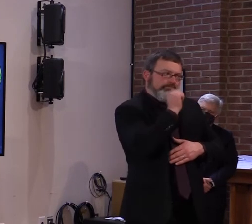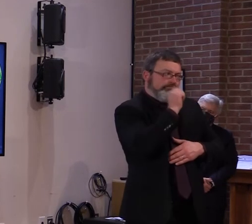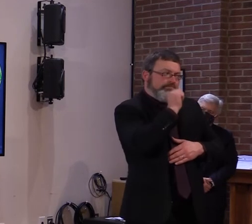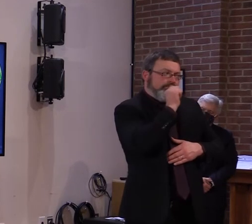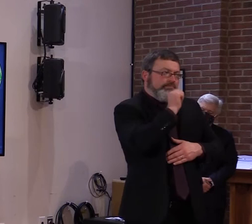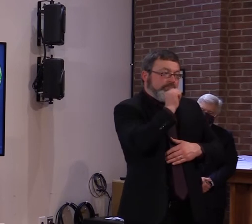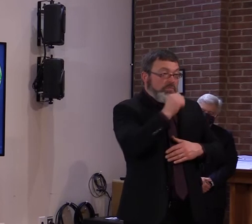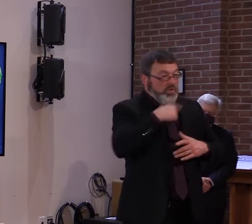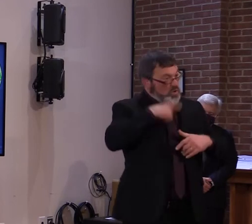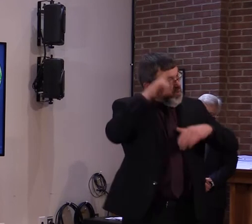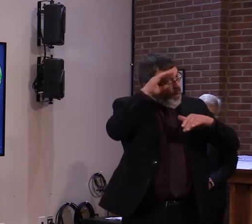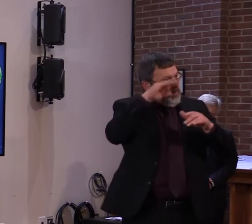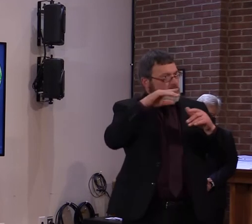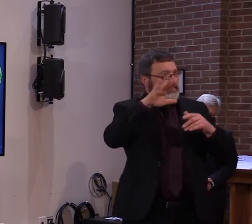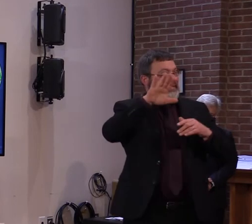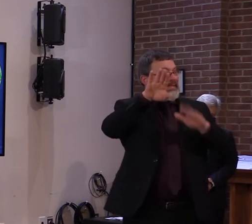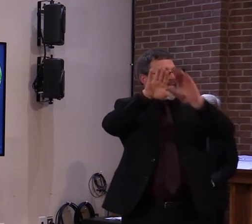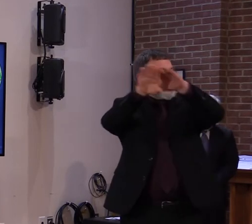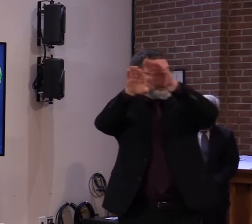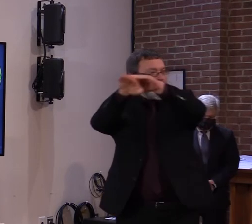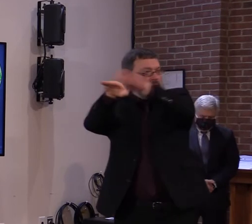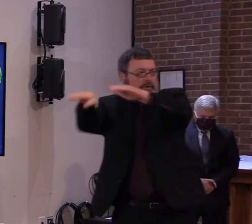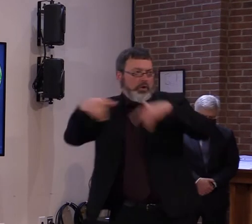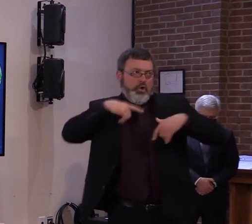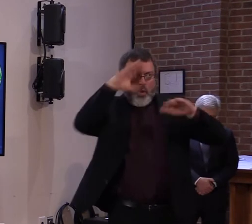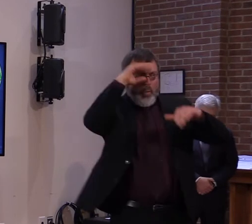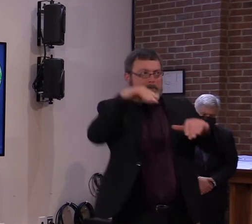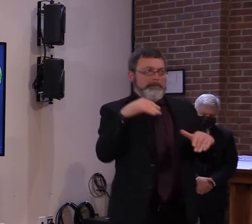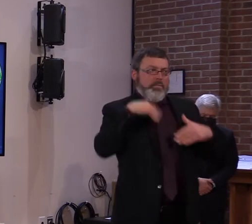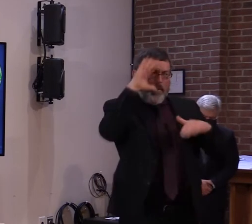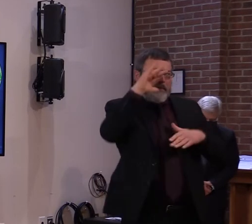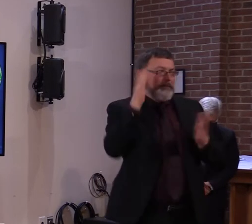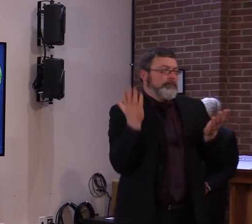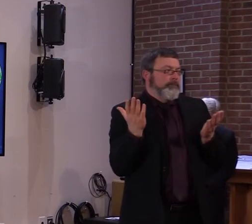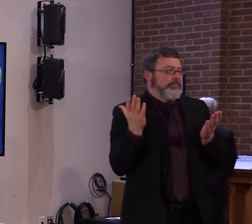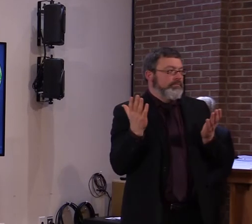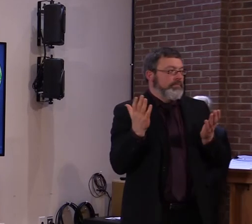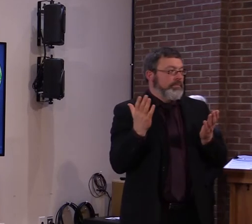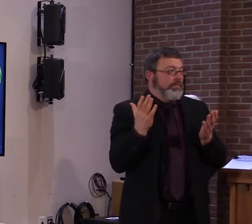difference. We've done it before, and we can certainly do it again.